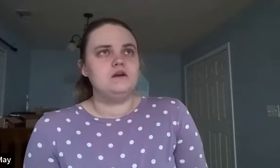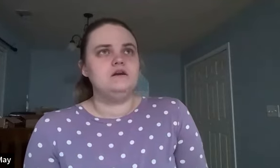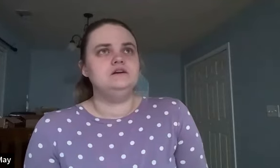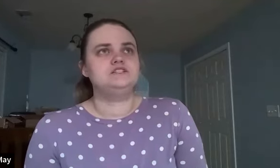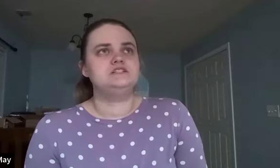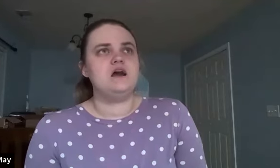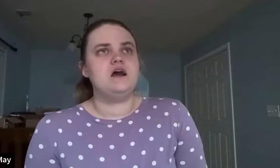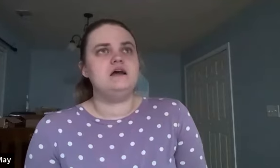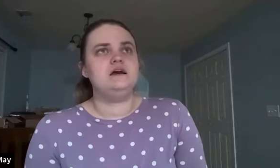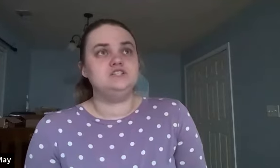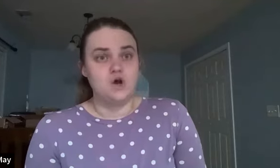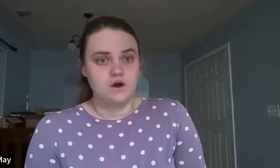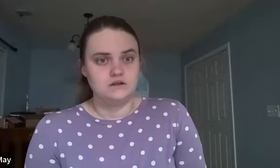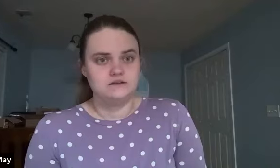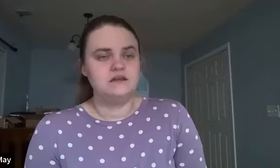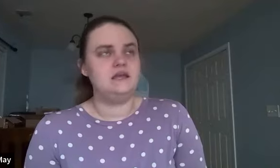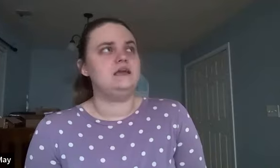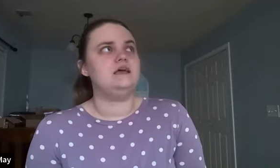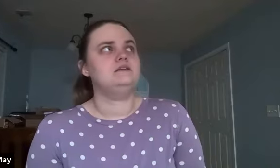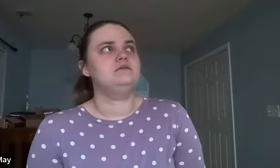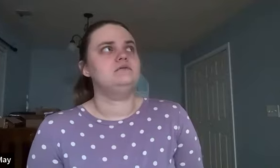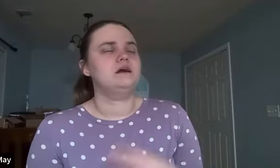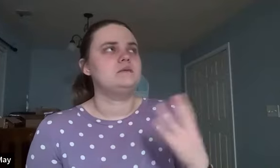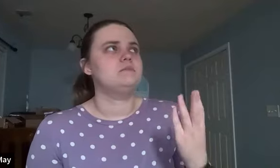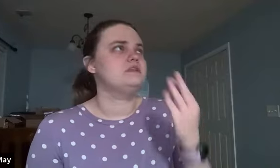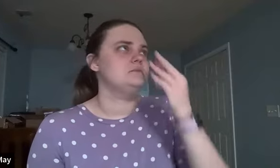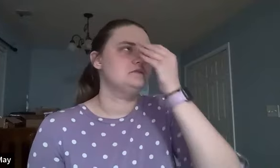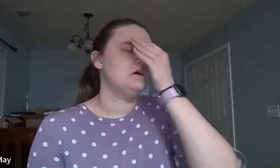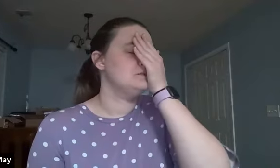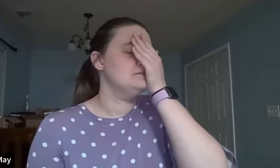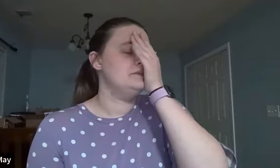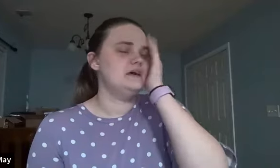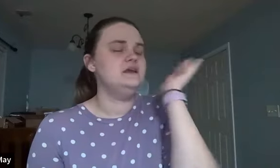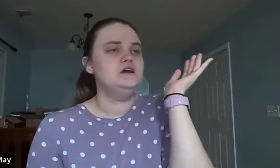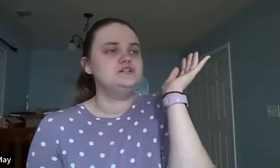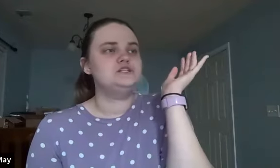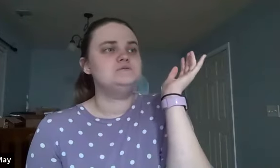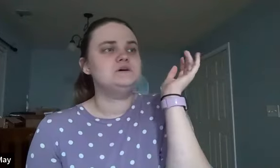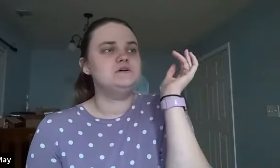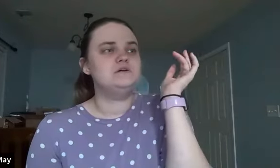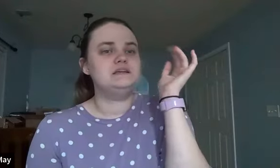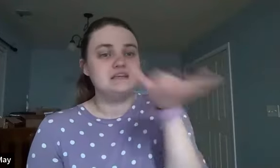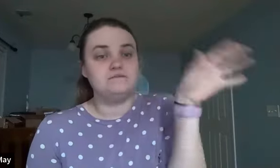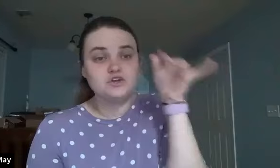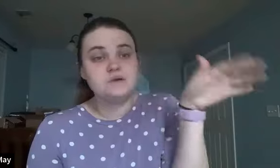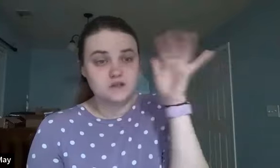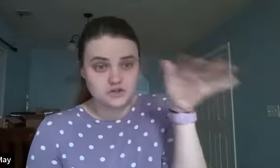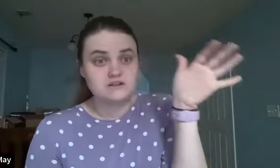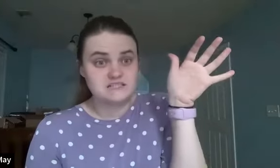coworker, she's got a dog, and I can't remember the name of her dog, but she will, instead of fingerspelling her dog's name